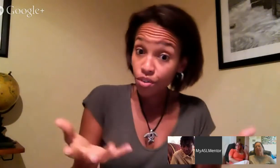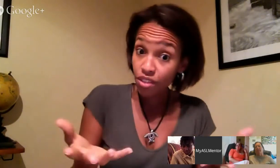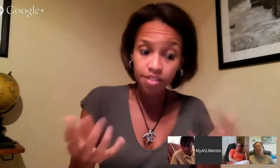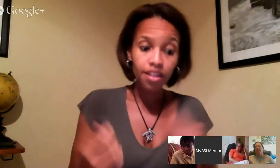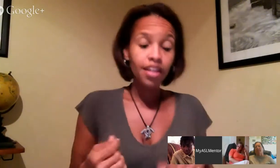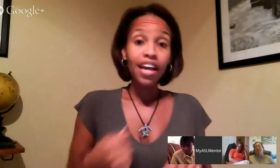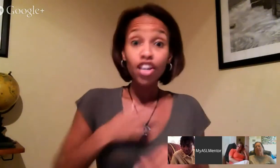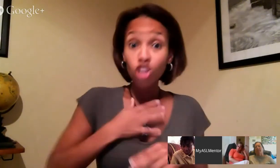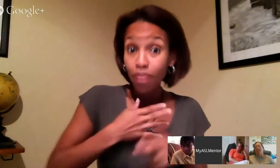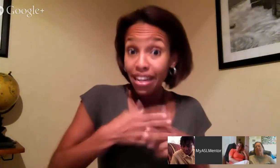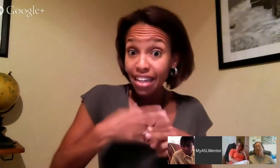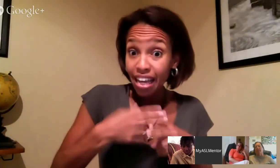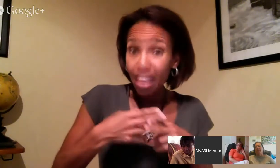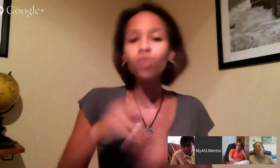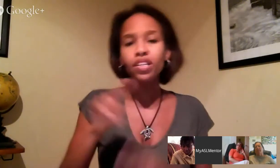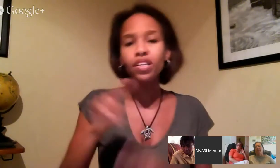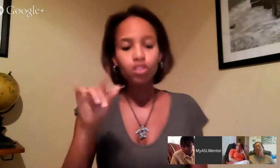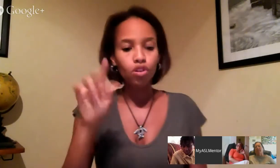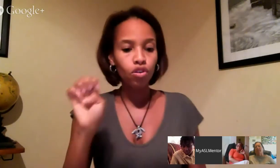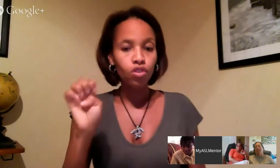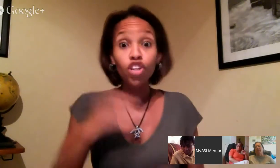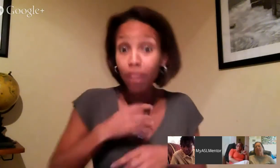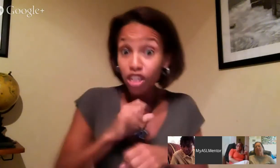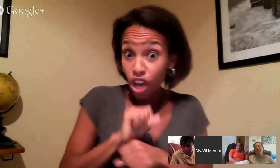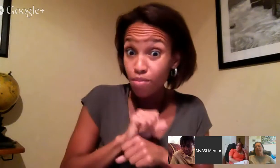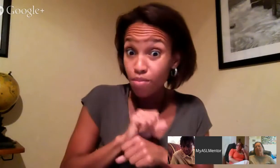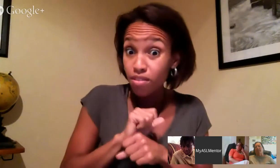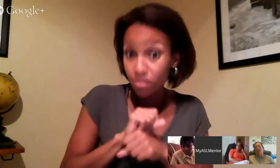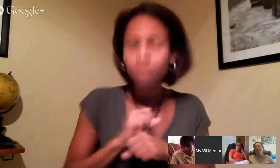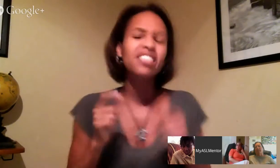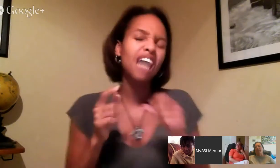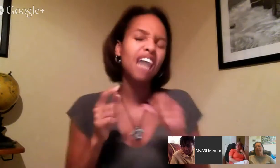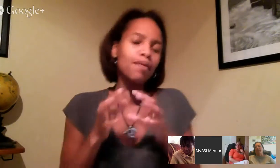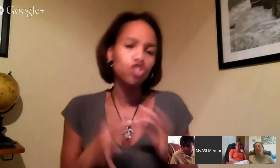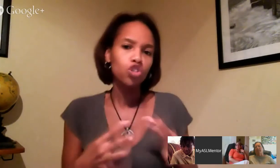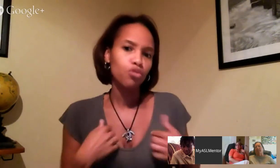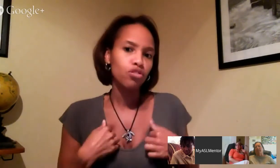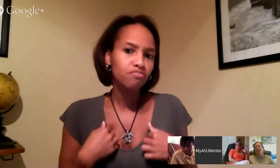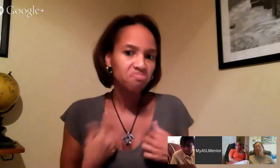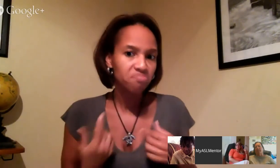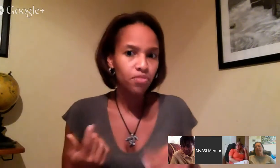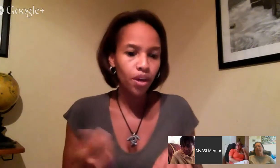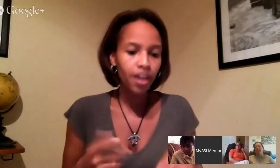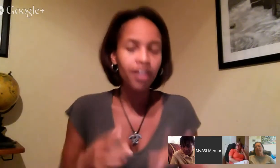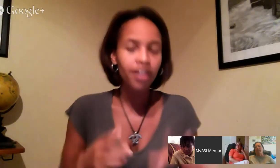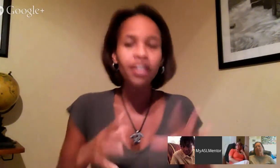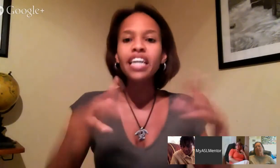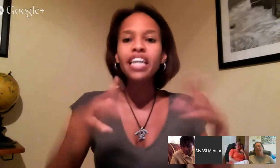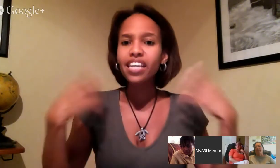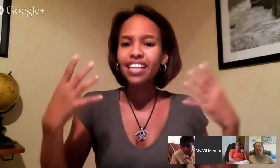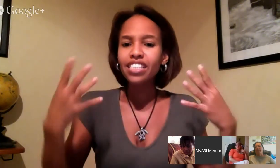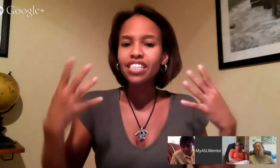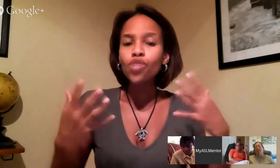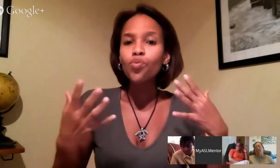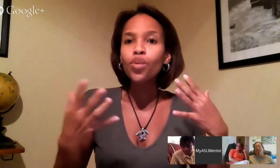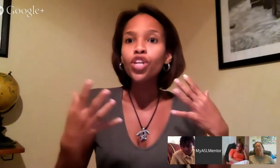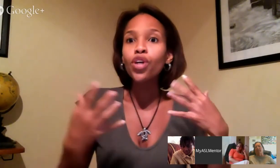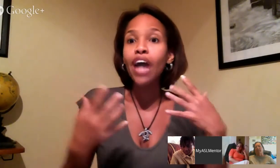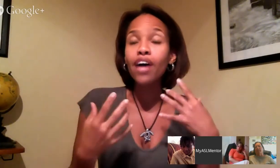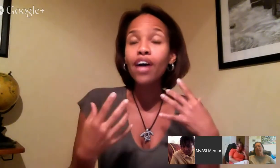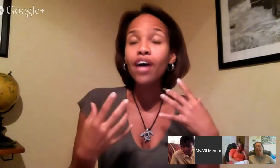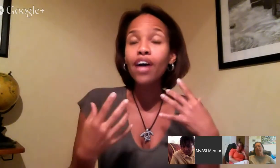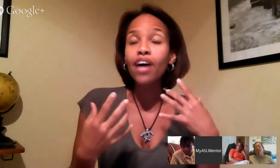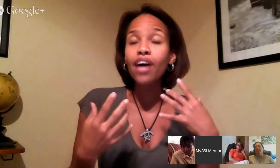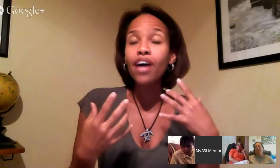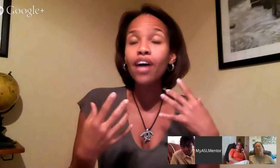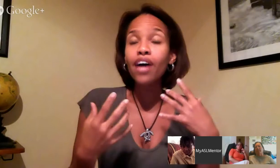this? Hey, you know my name? Well, it's Nicole. You know my job? I'm an interpreter. Okay? So